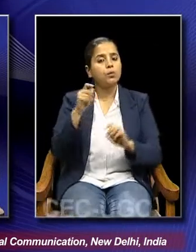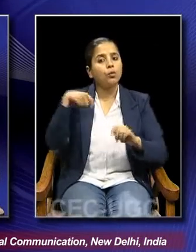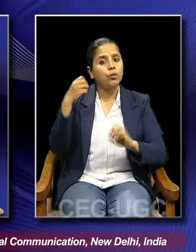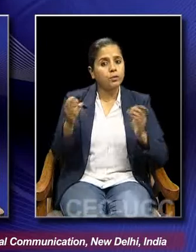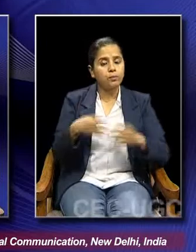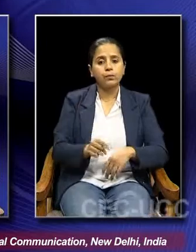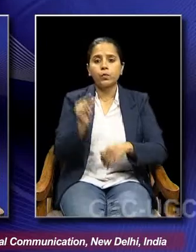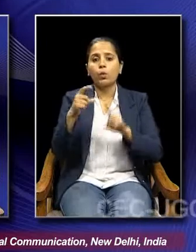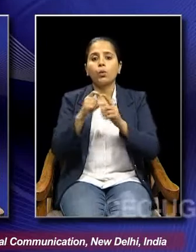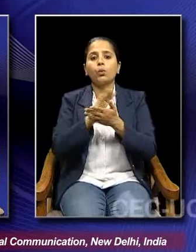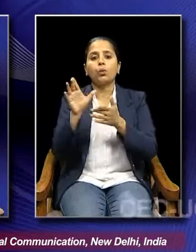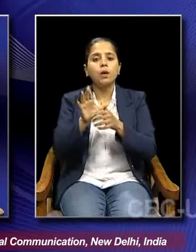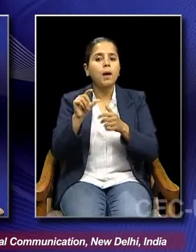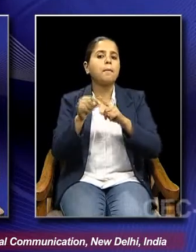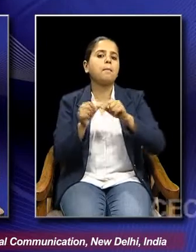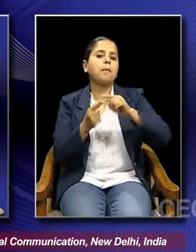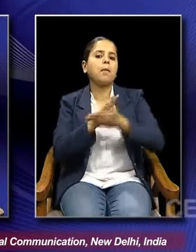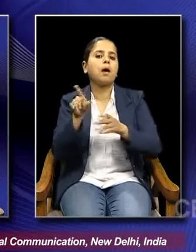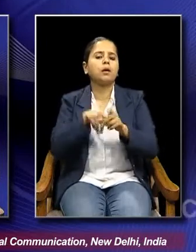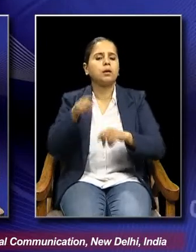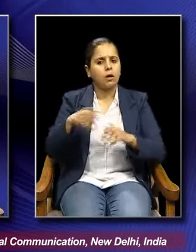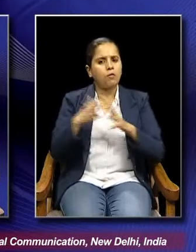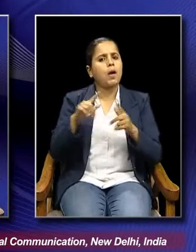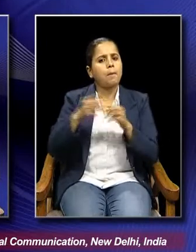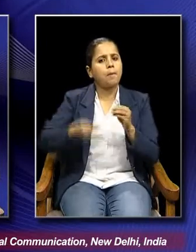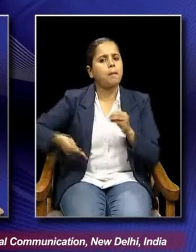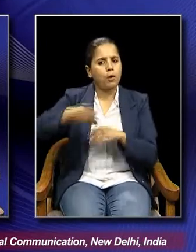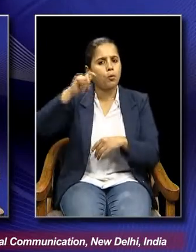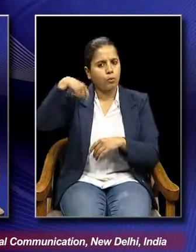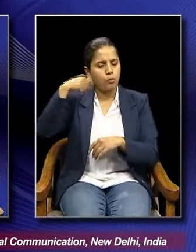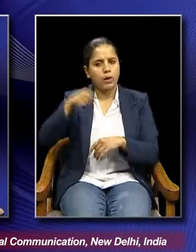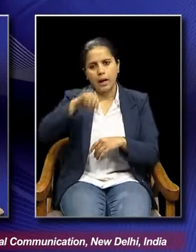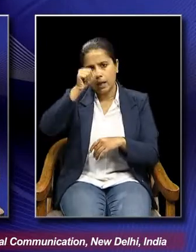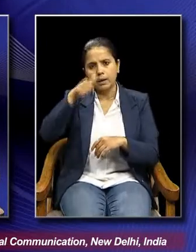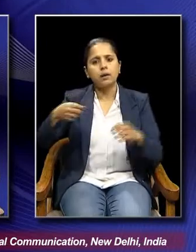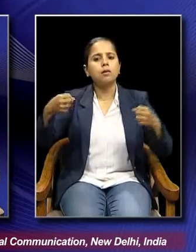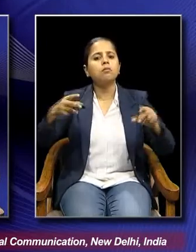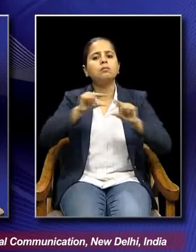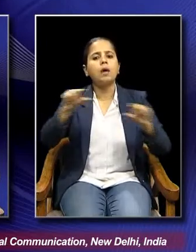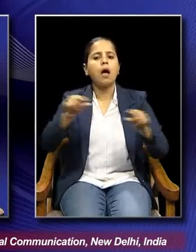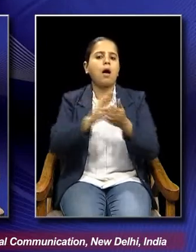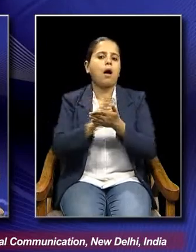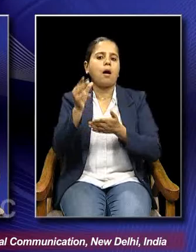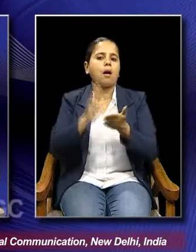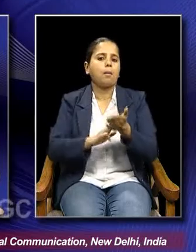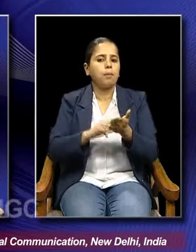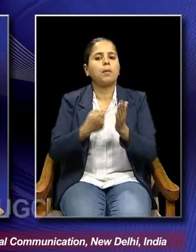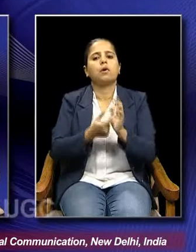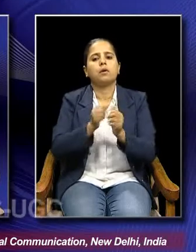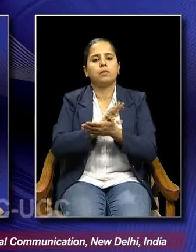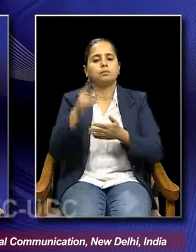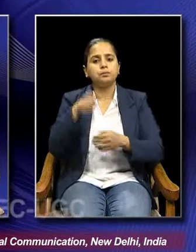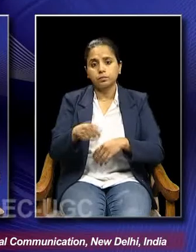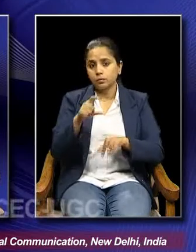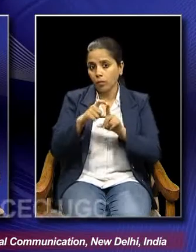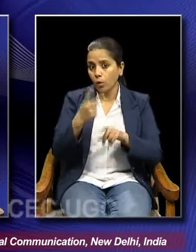Udair Pathe, which was also a Bengali film which was also made in Hindi with the title of Hamrahi, and Do Biga Zameen,